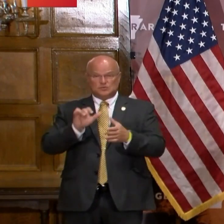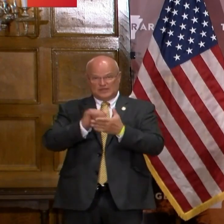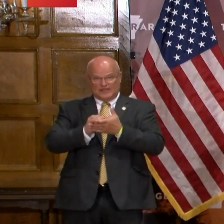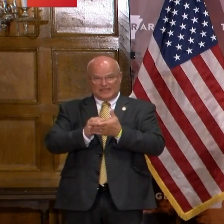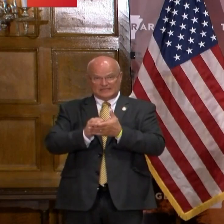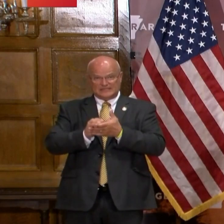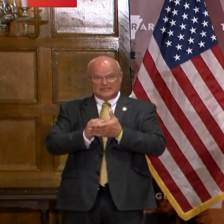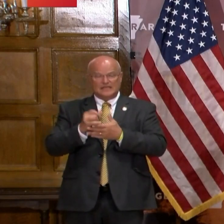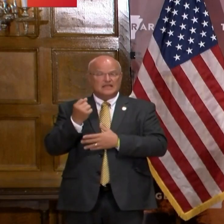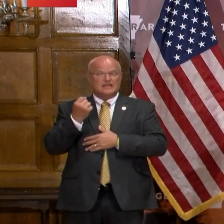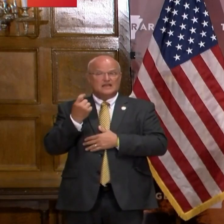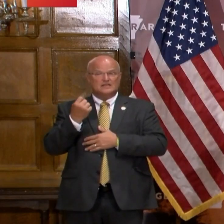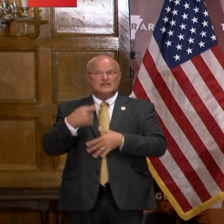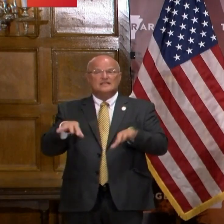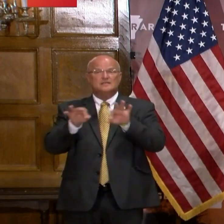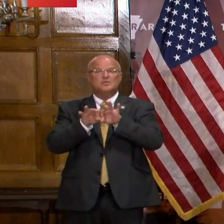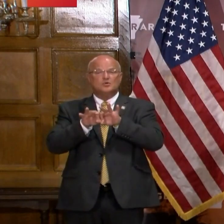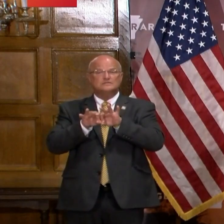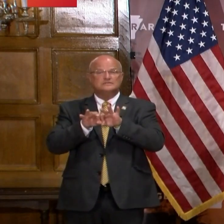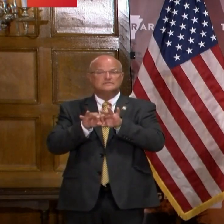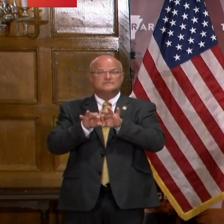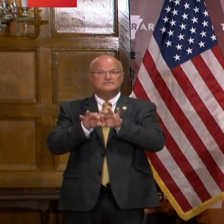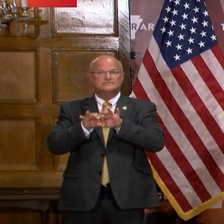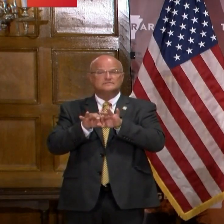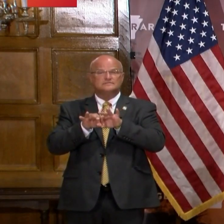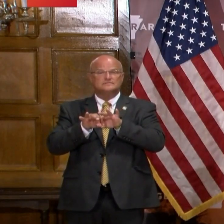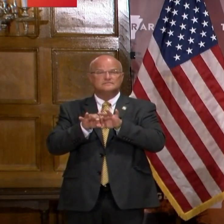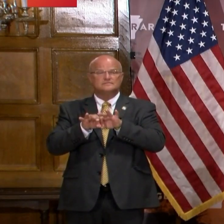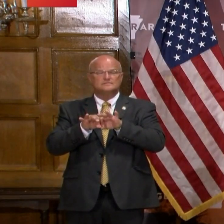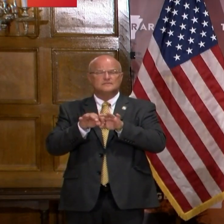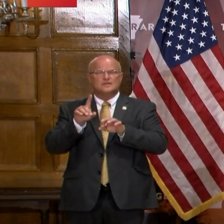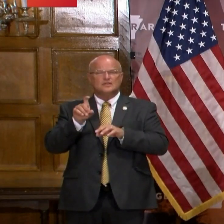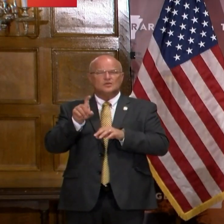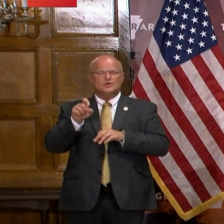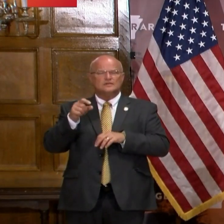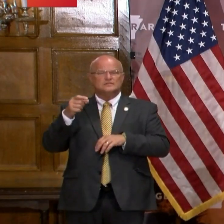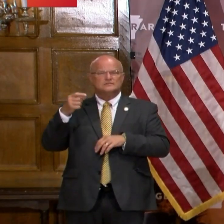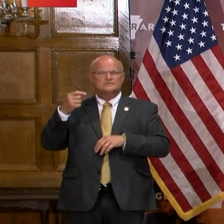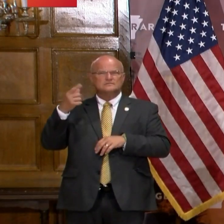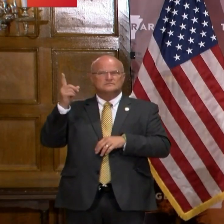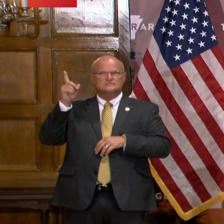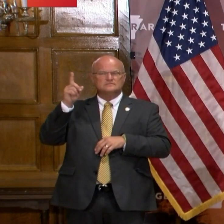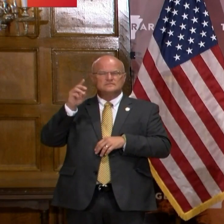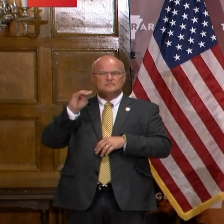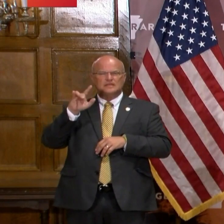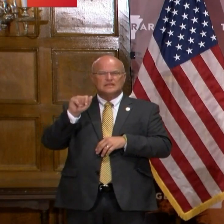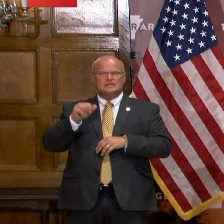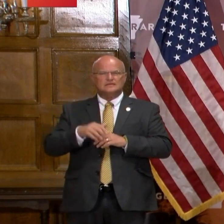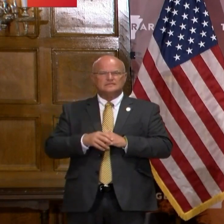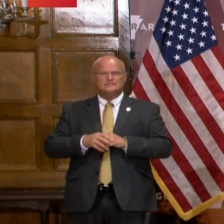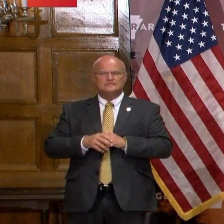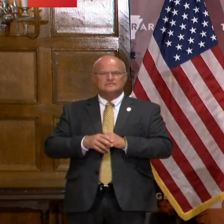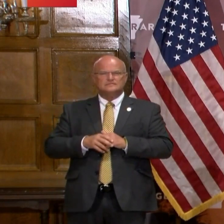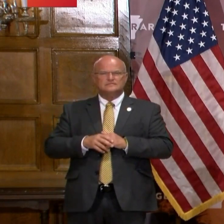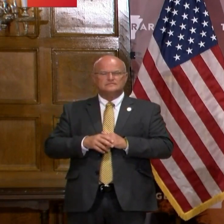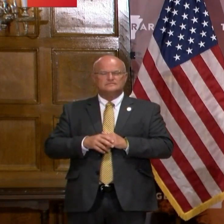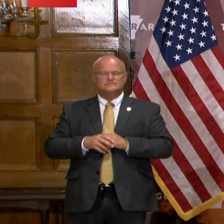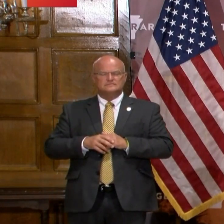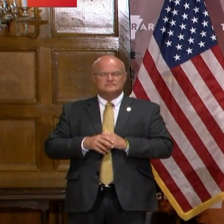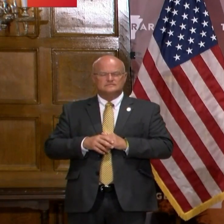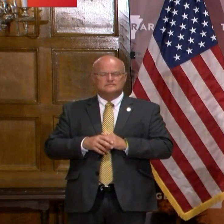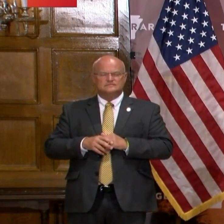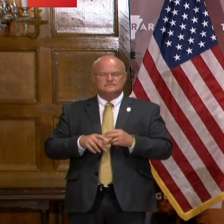that and understanding the importance of it. There's another question remotely. Yes, Governor, this is Garrett